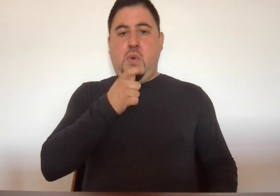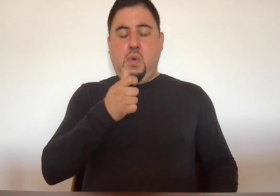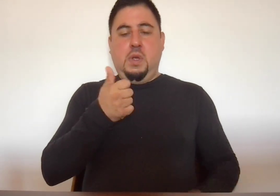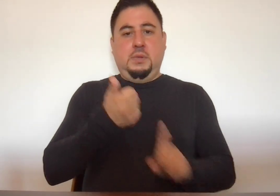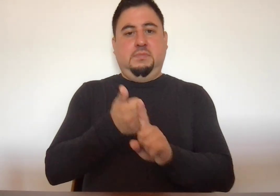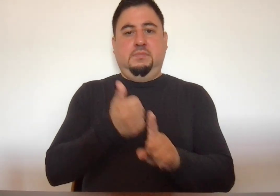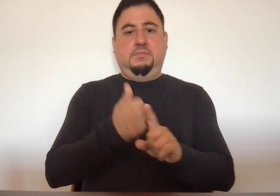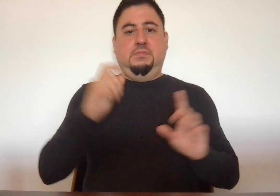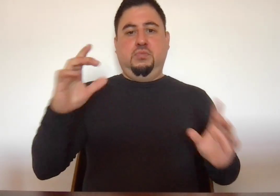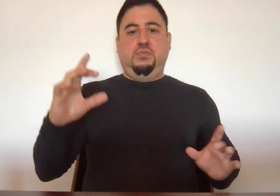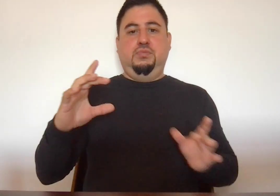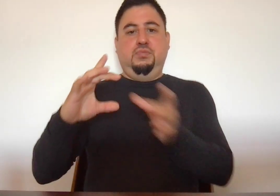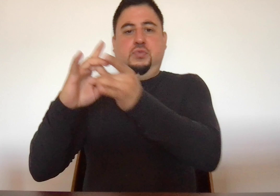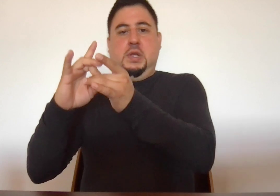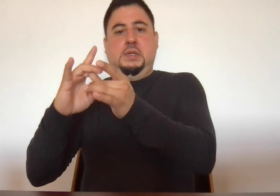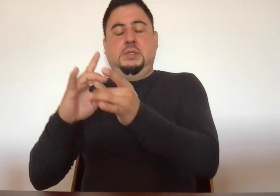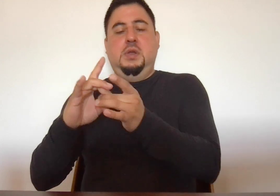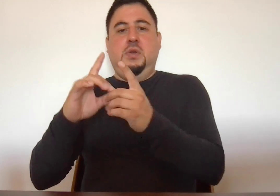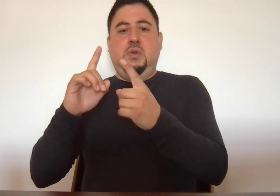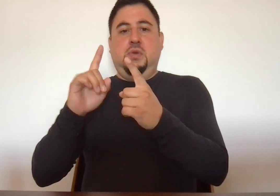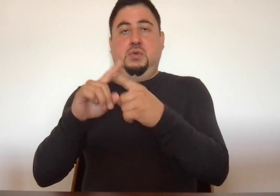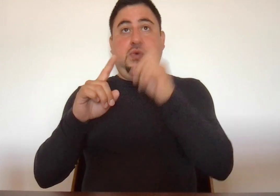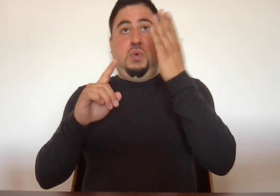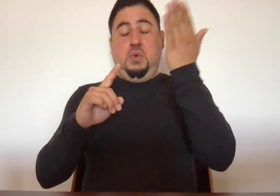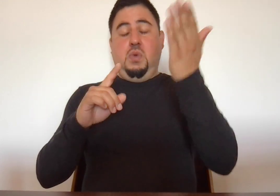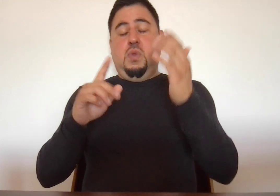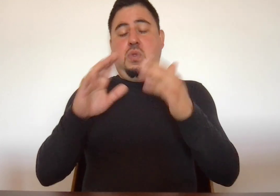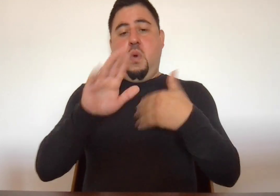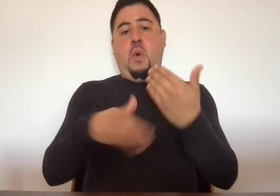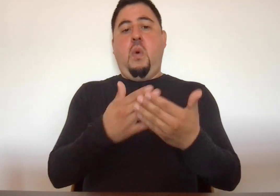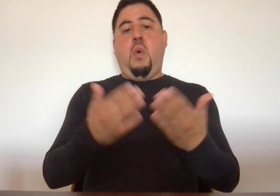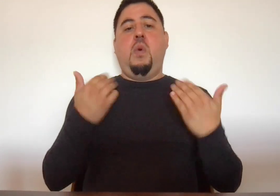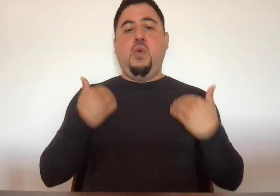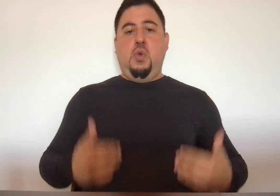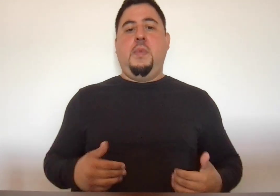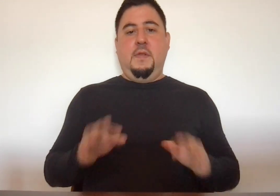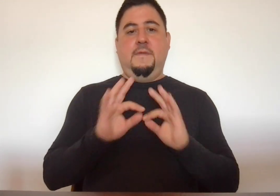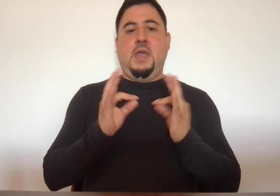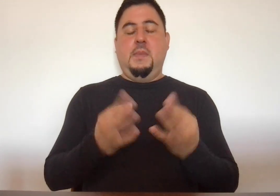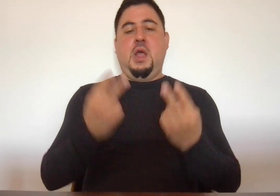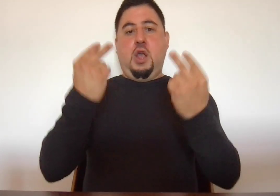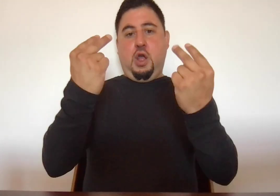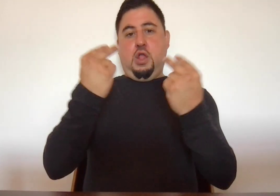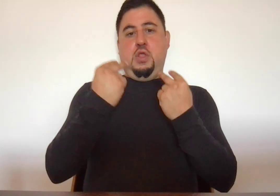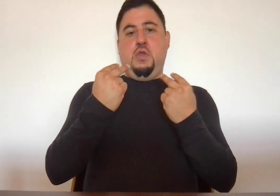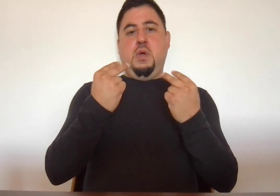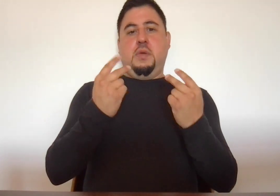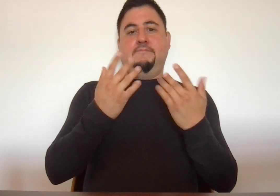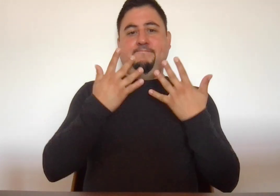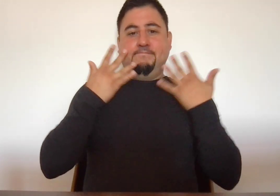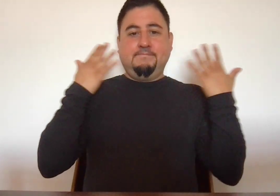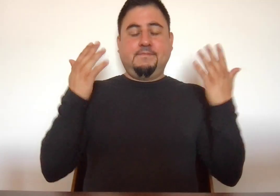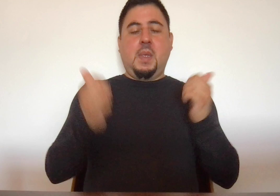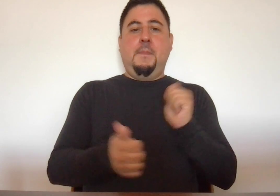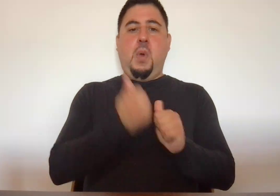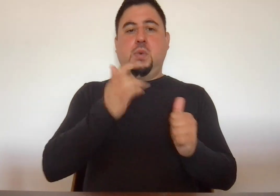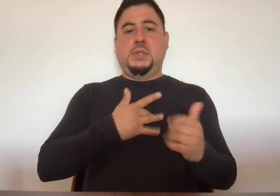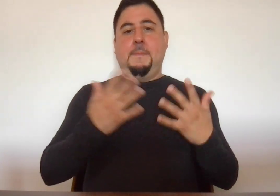reconciled to you the whole human family. Look kindly, most compassionate Father, on those